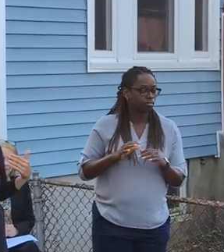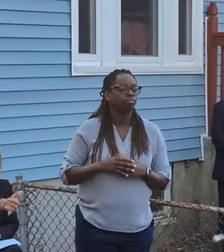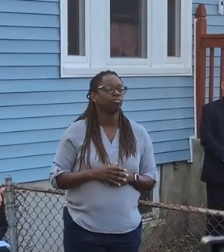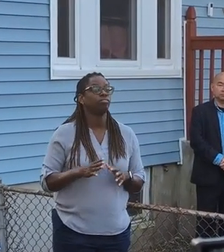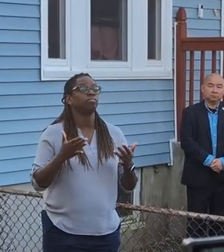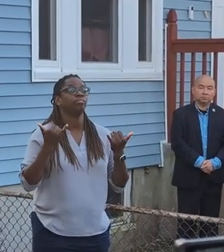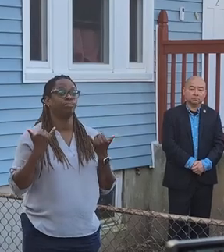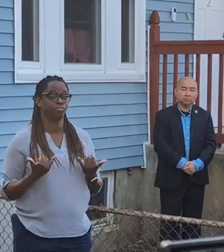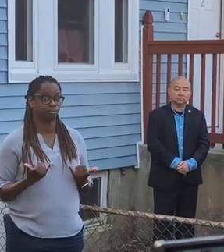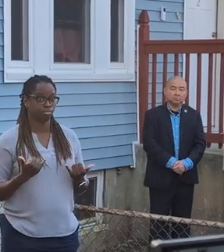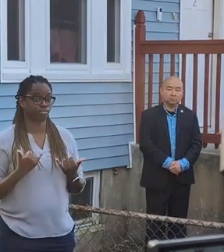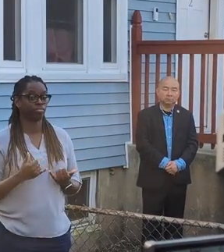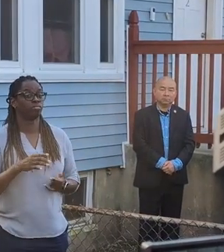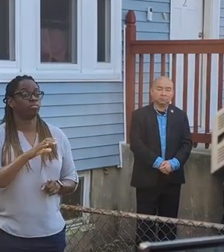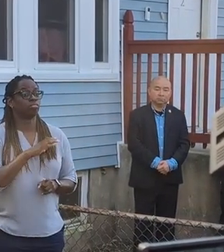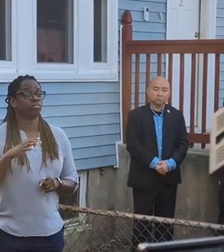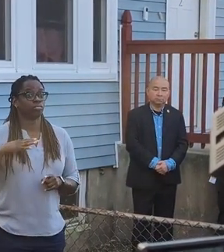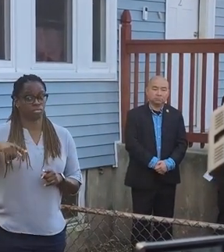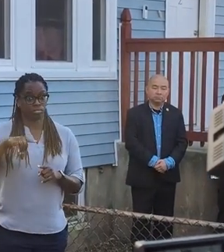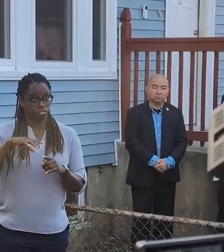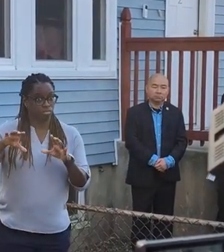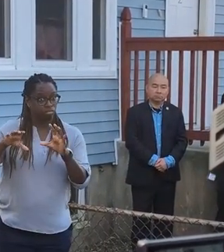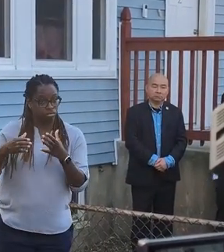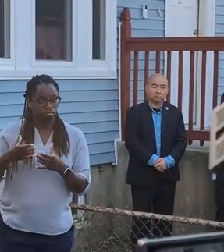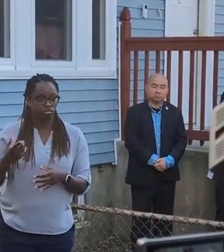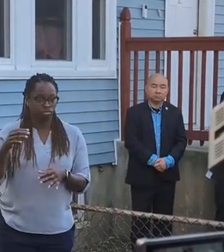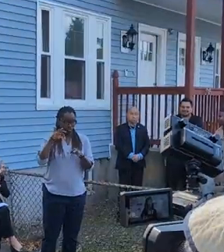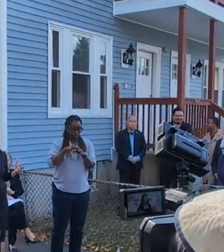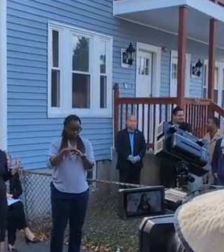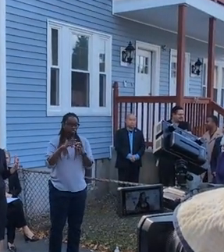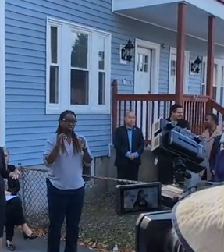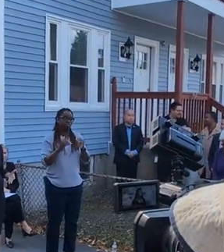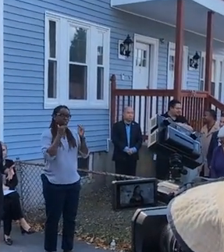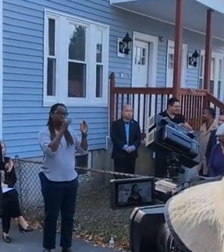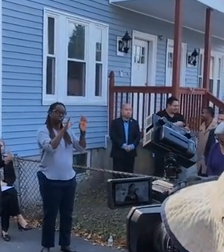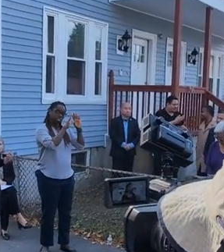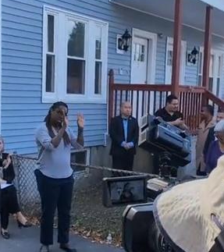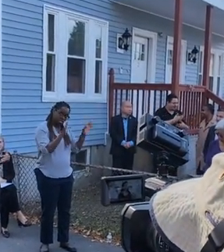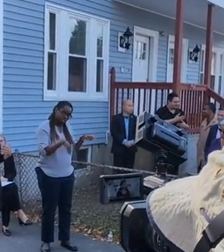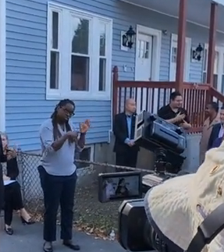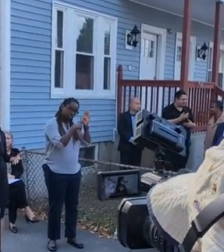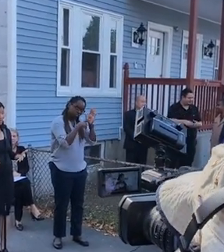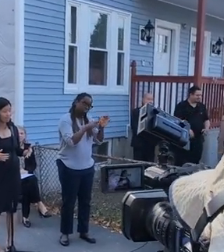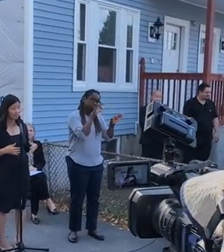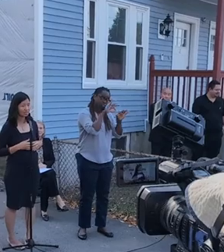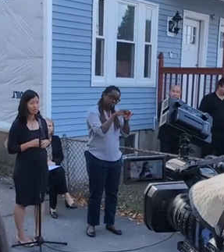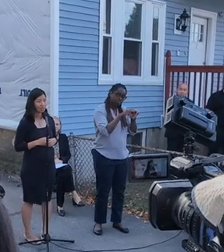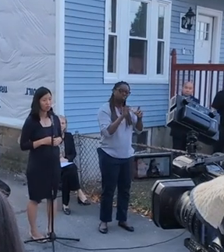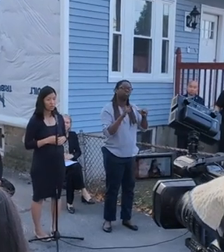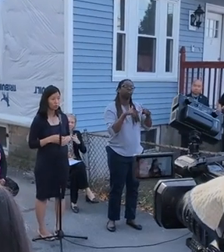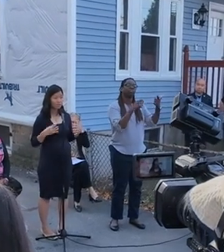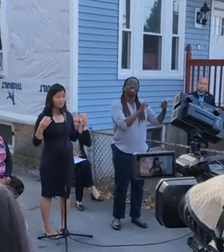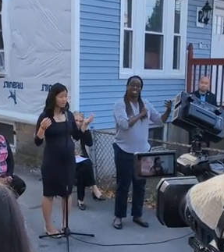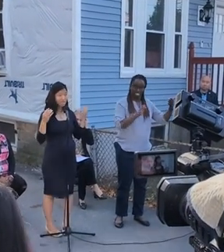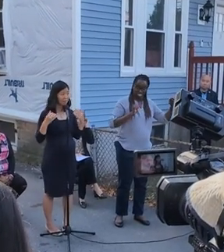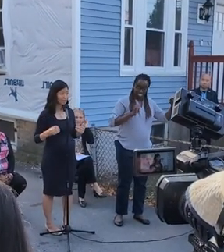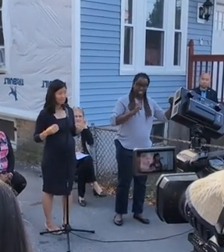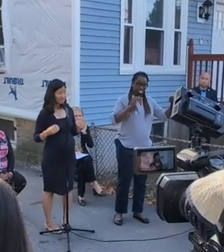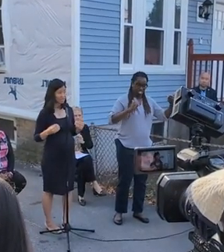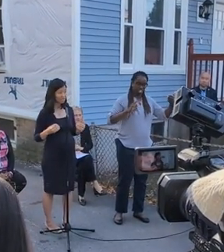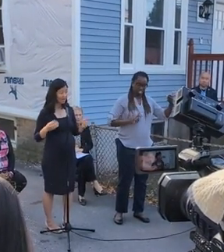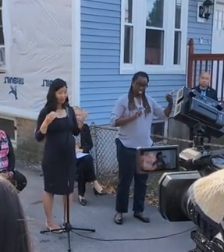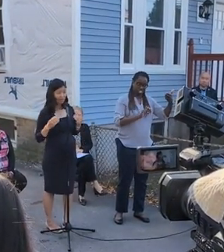votes at the Council, House, and Senate level, that we have a proposal that represents consensus, which will still